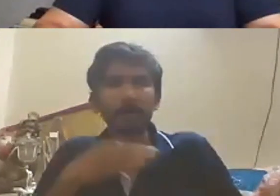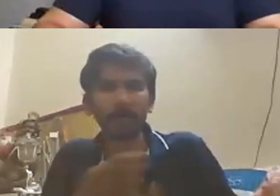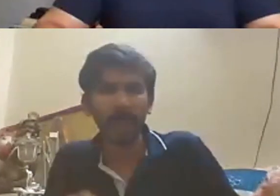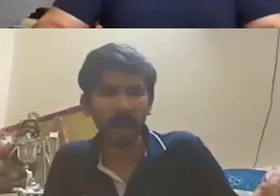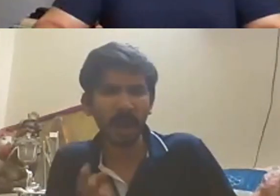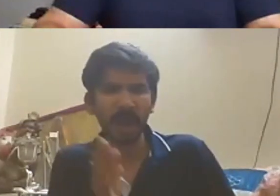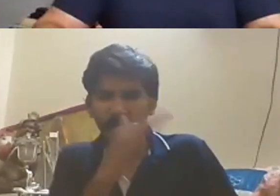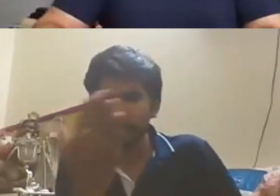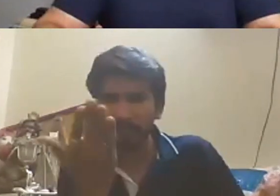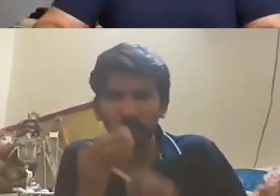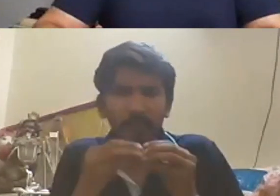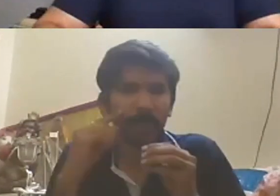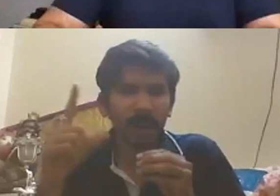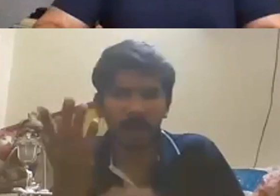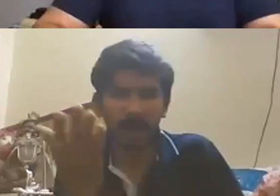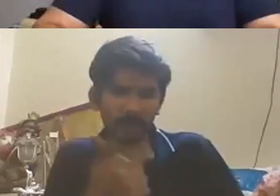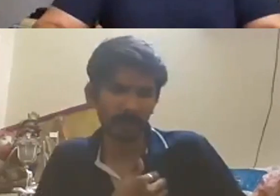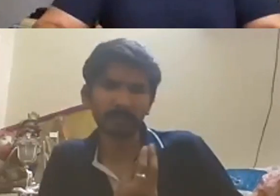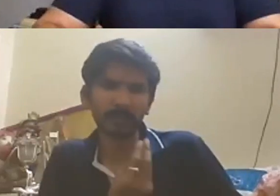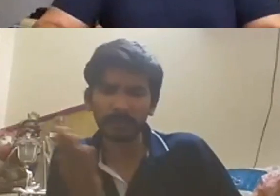got the second dose.